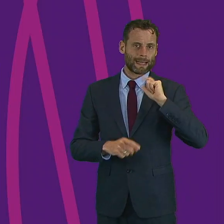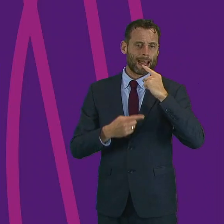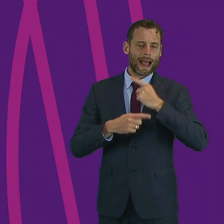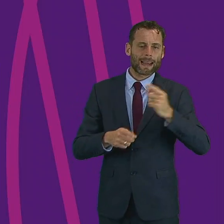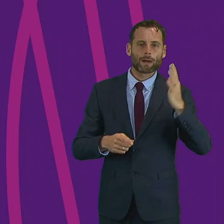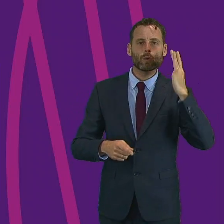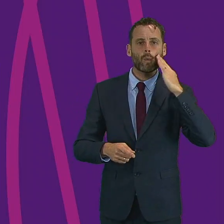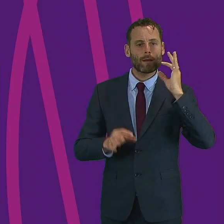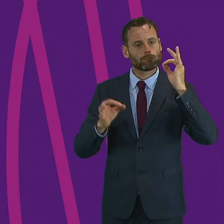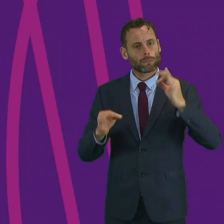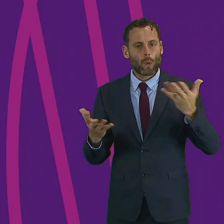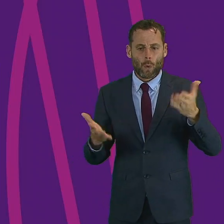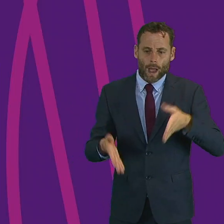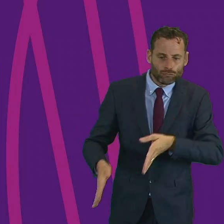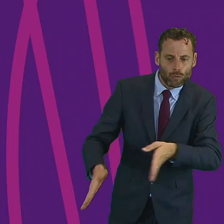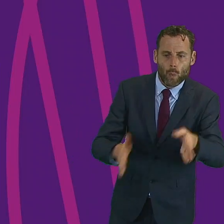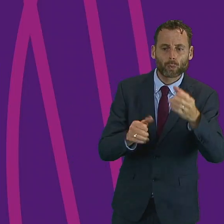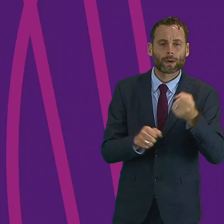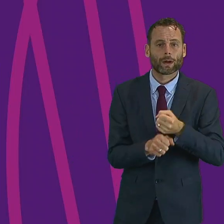in Northern Ireland, certainly, and